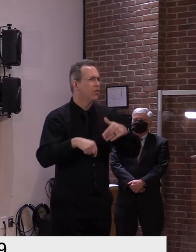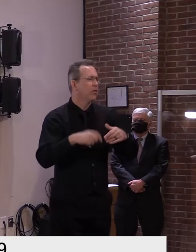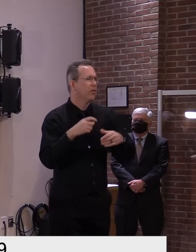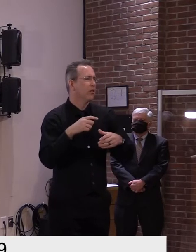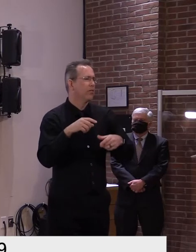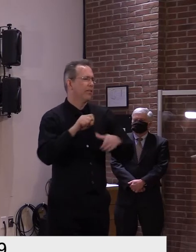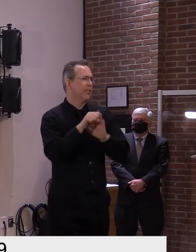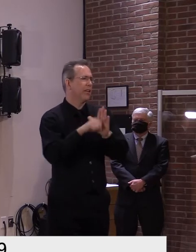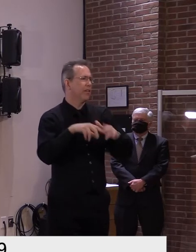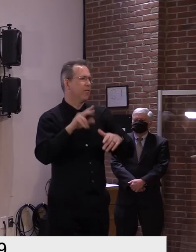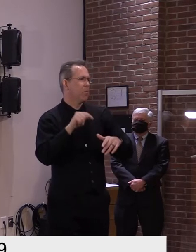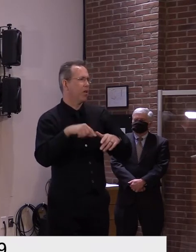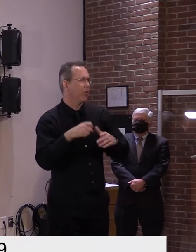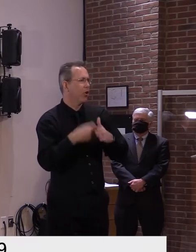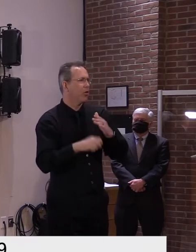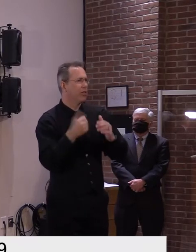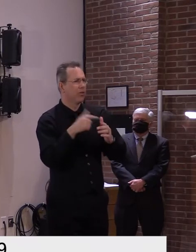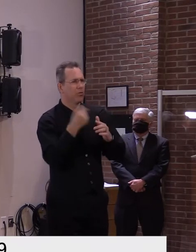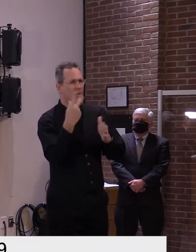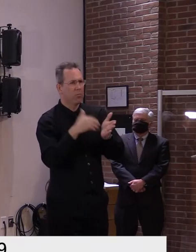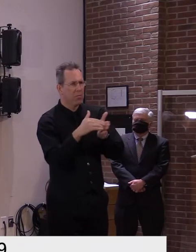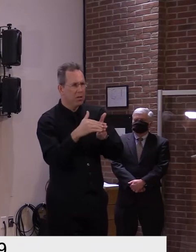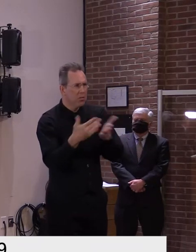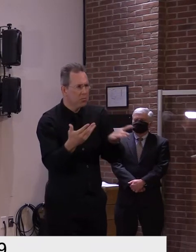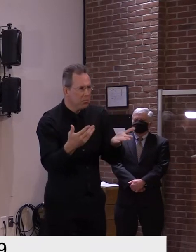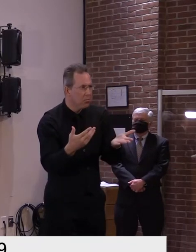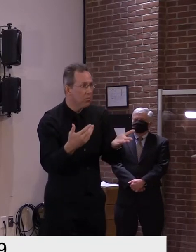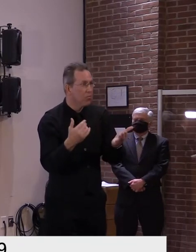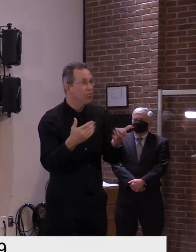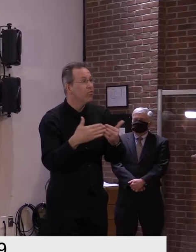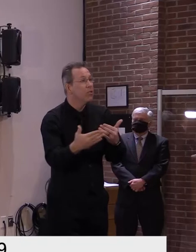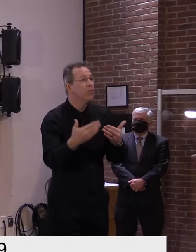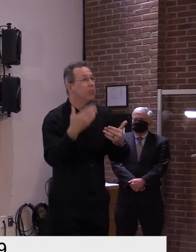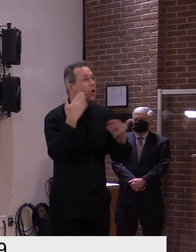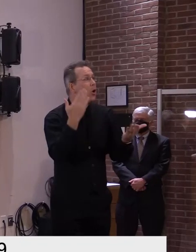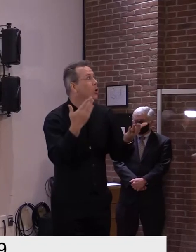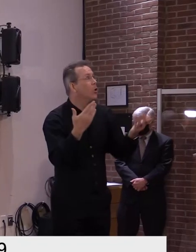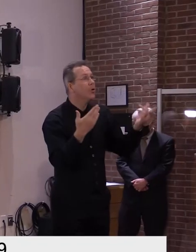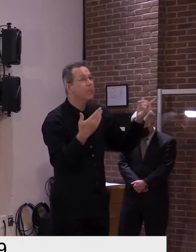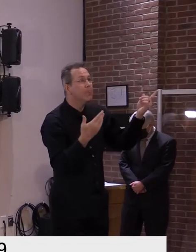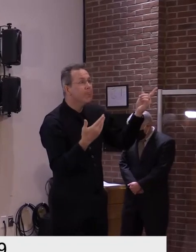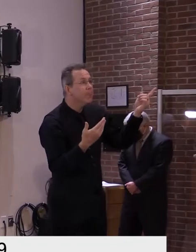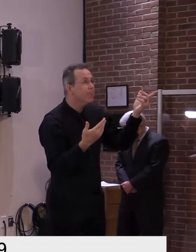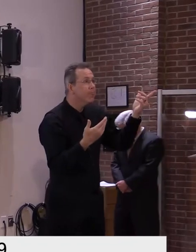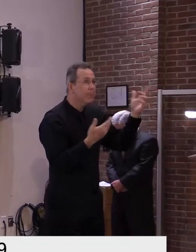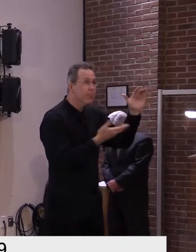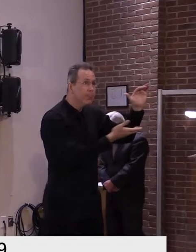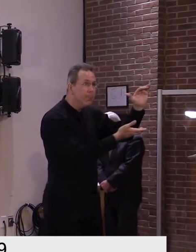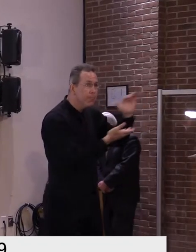still not sure whether any of the new funding in this new Recovery Act